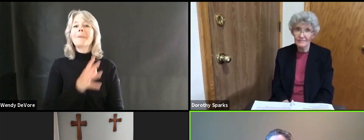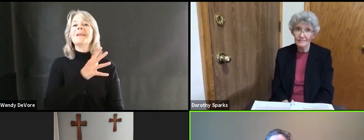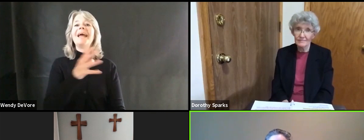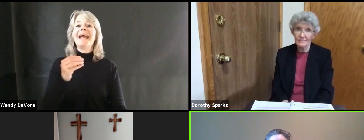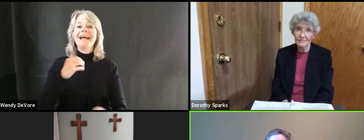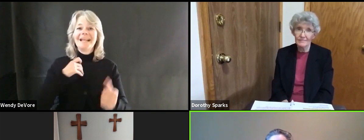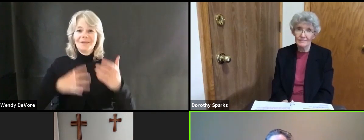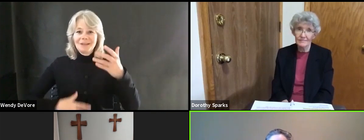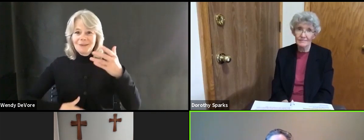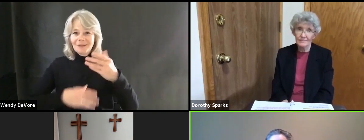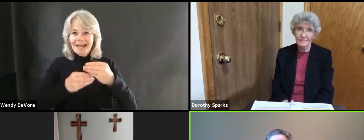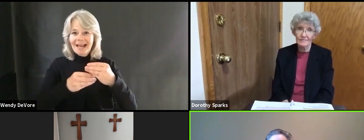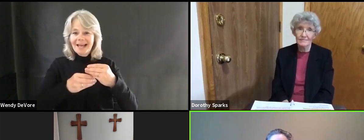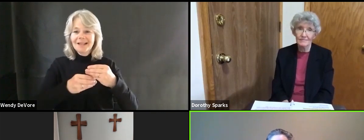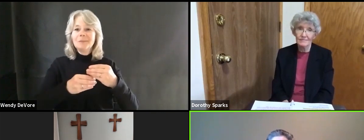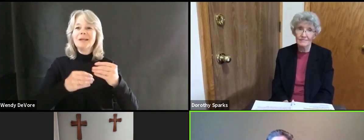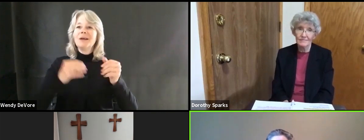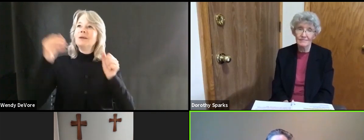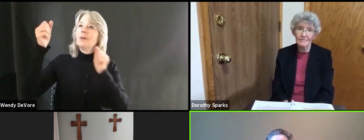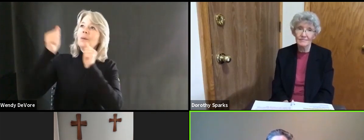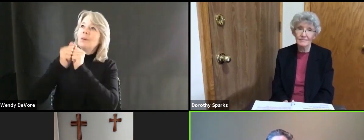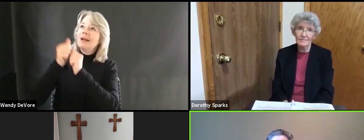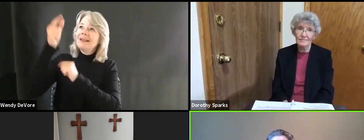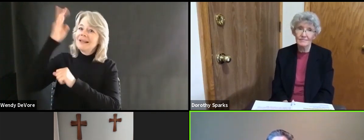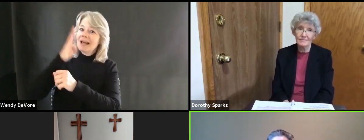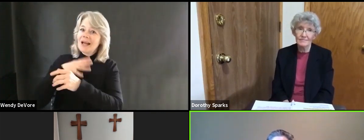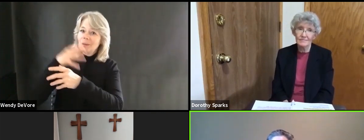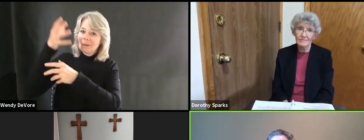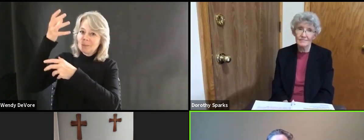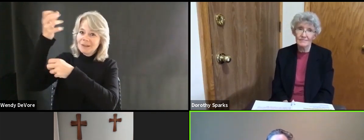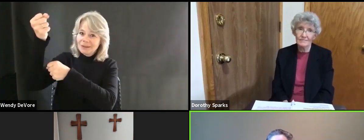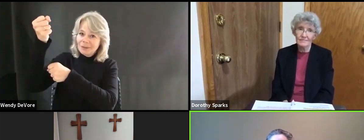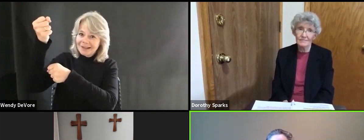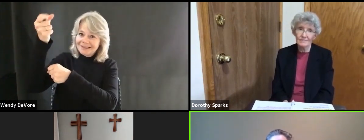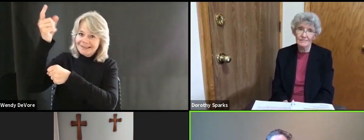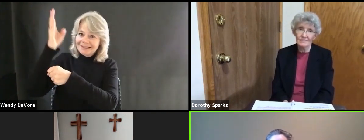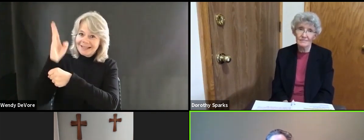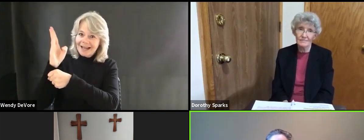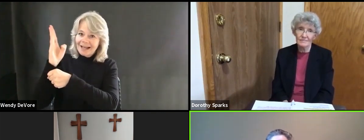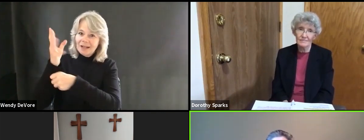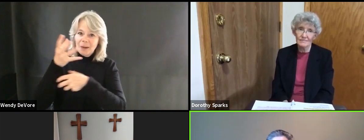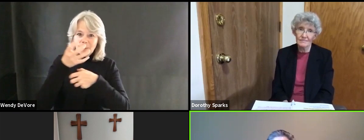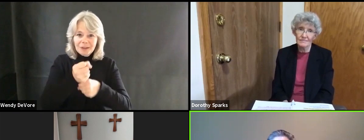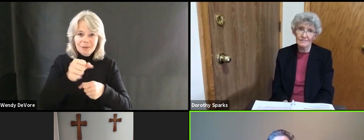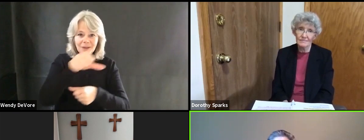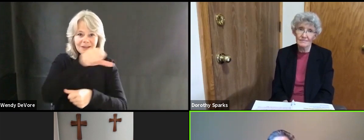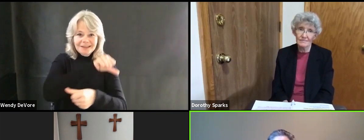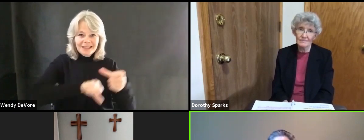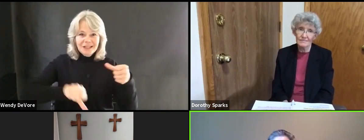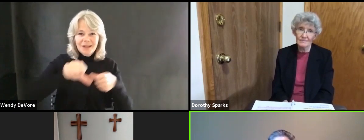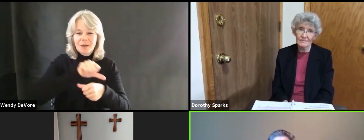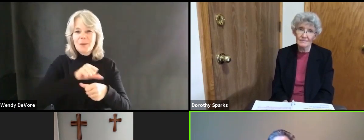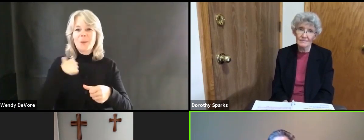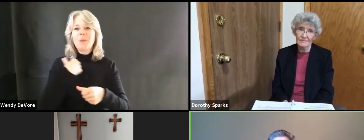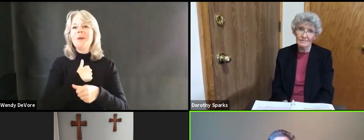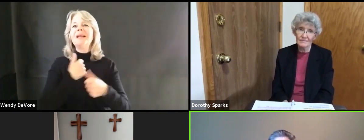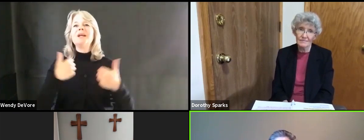Because with God, when we trust God, we trust one another, we can do impossible things.